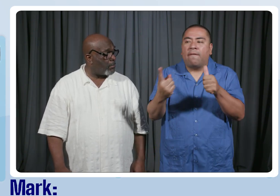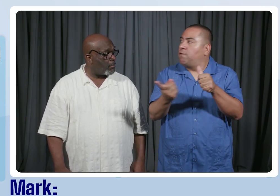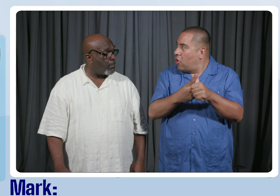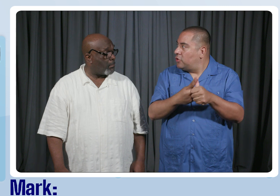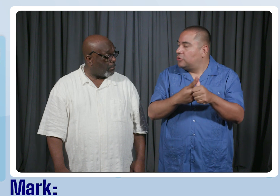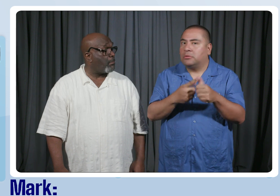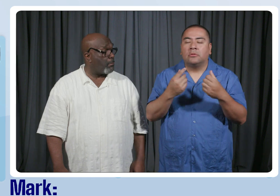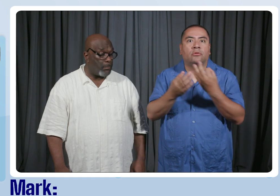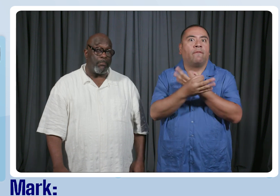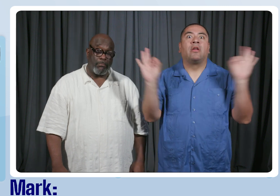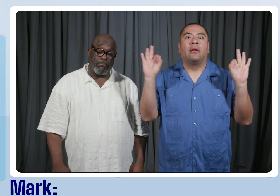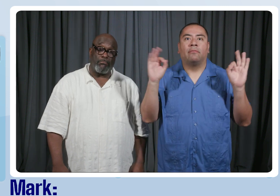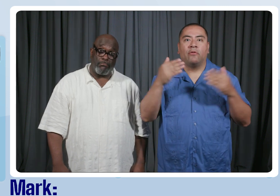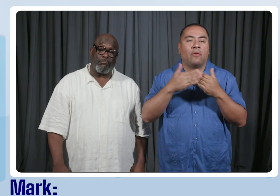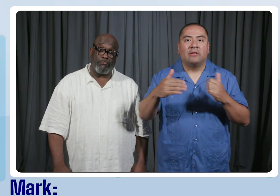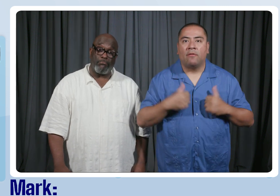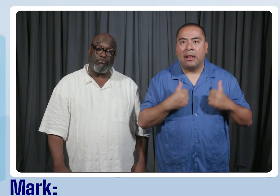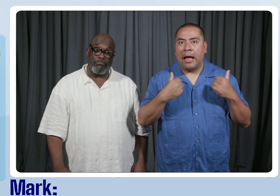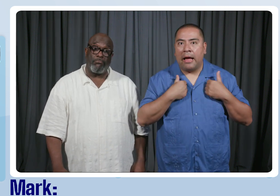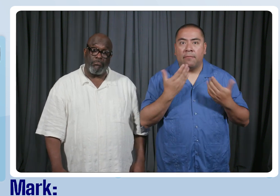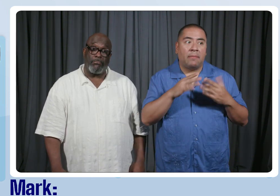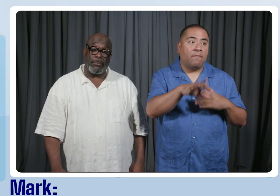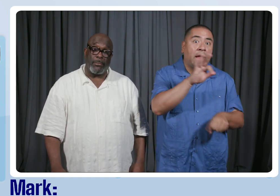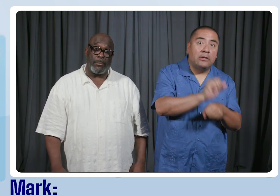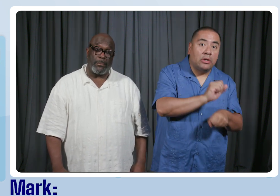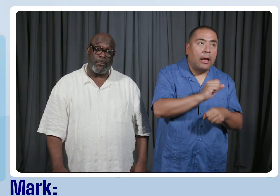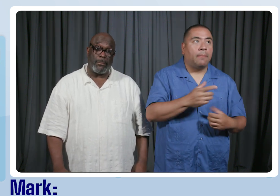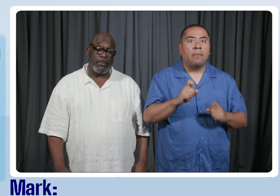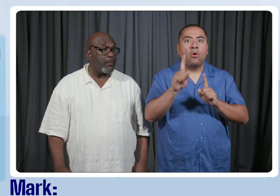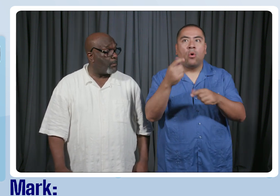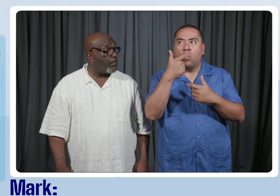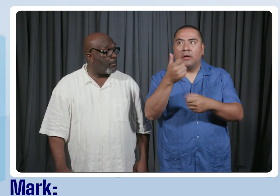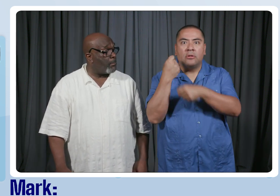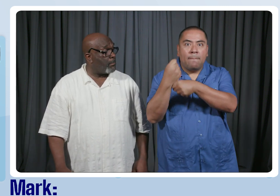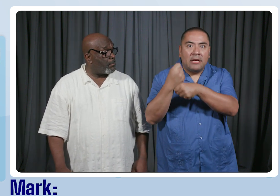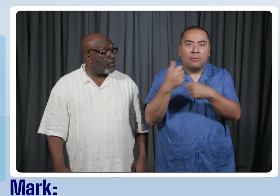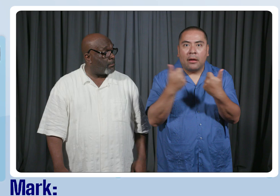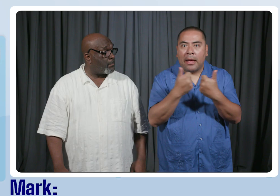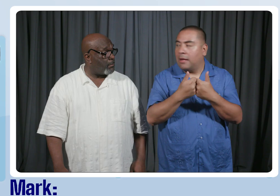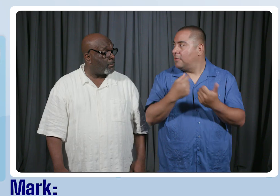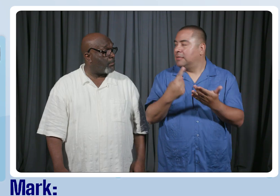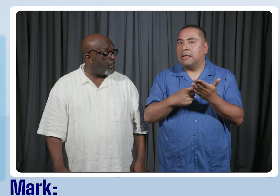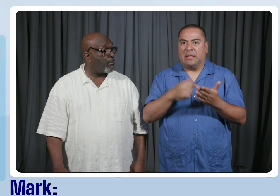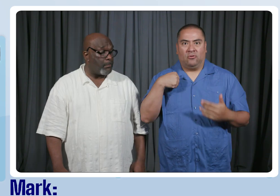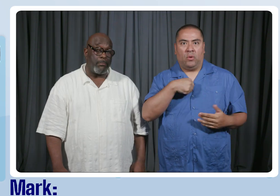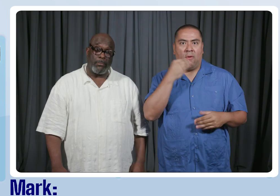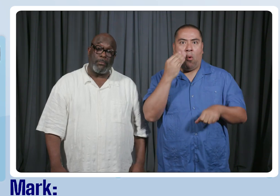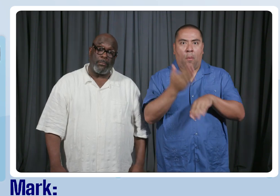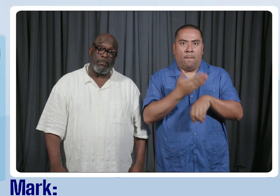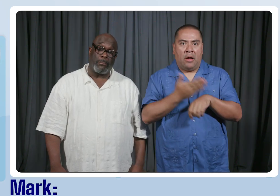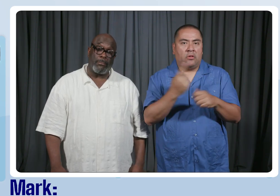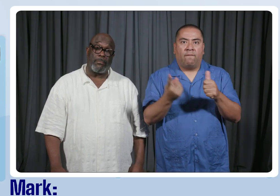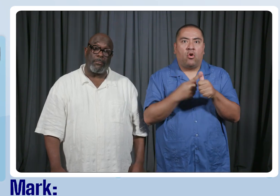step in the rest of their lives. If it's getting a job, if it's attending a baseball game, we sometimes are that first step that they